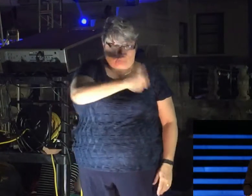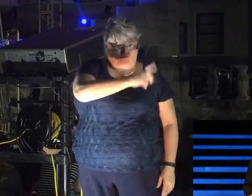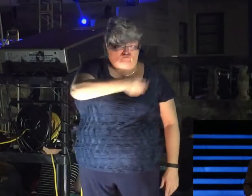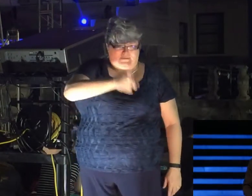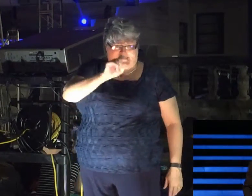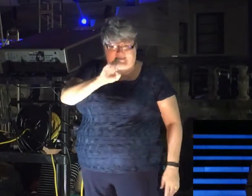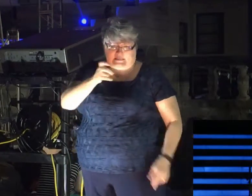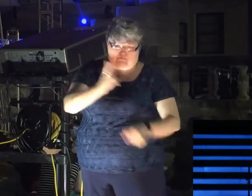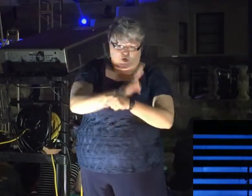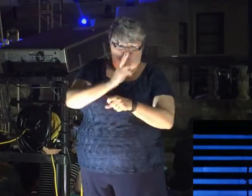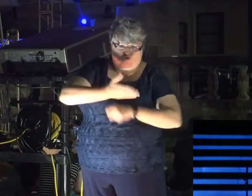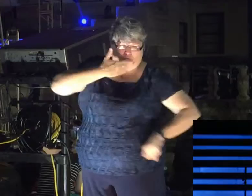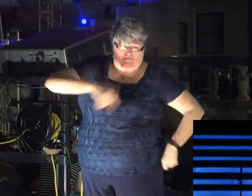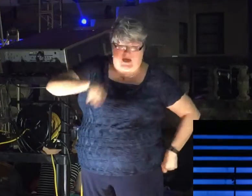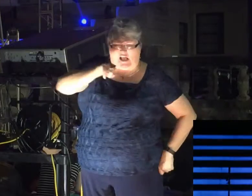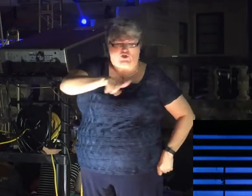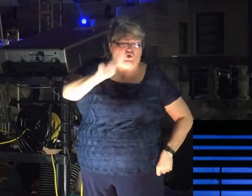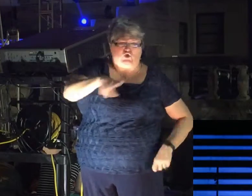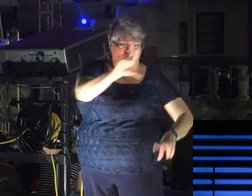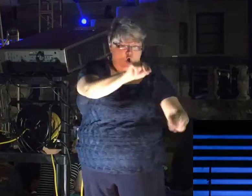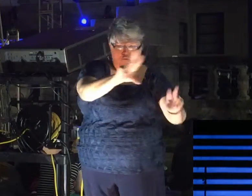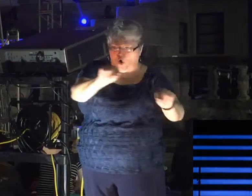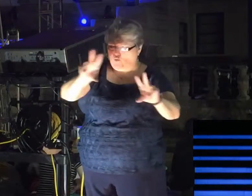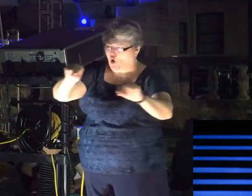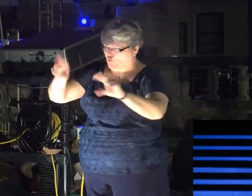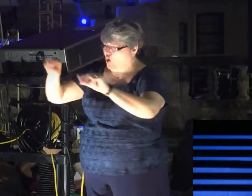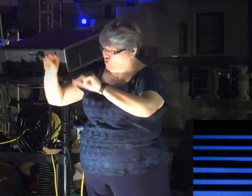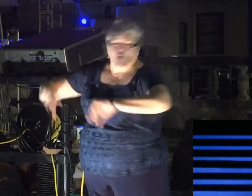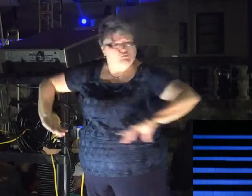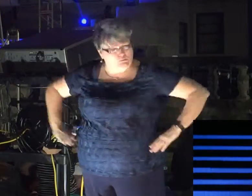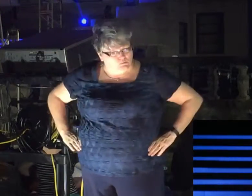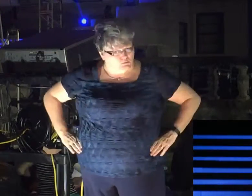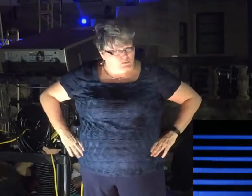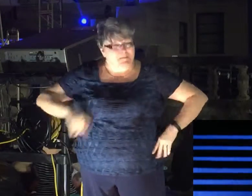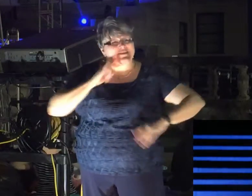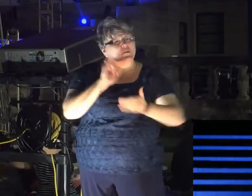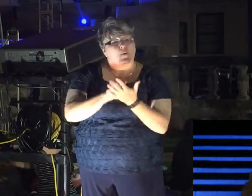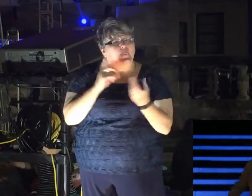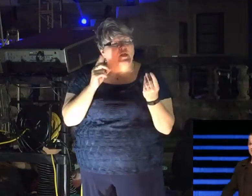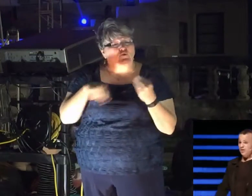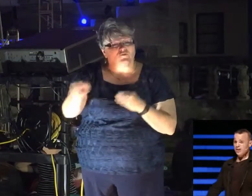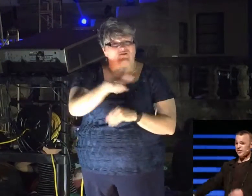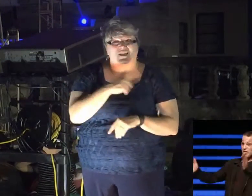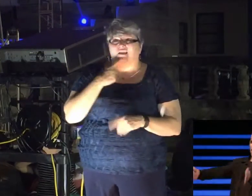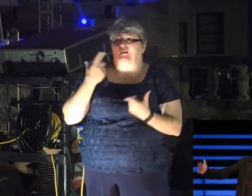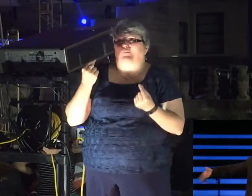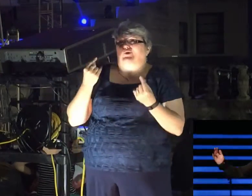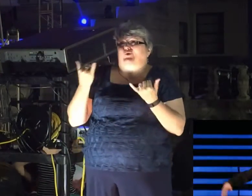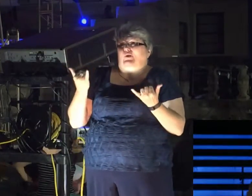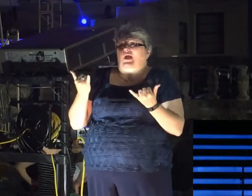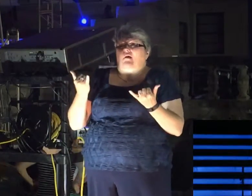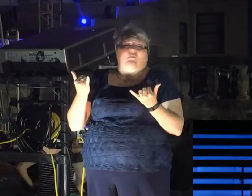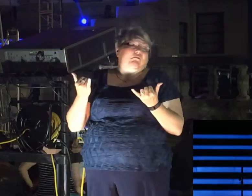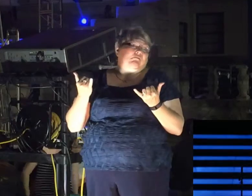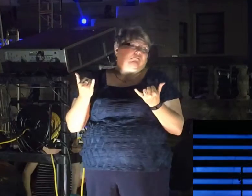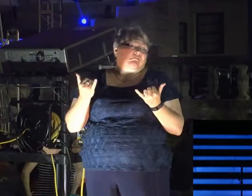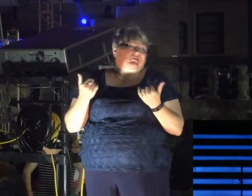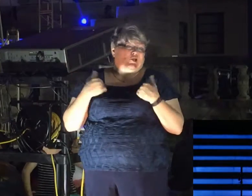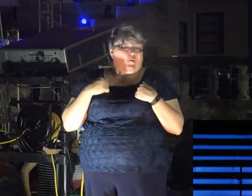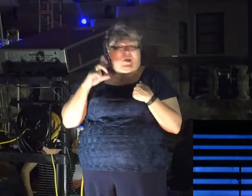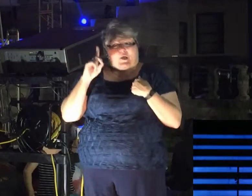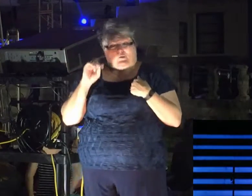say, sex is being used really poorly, so just no. Because what that does to you is you go, what do you do